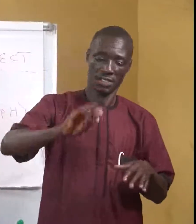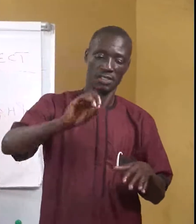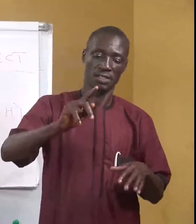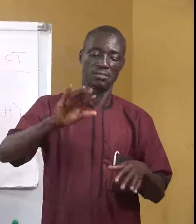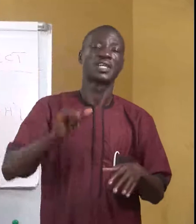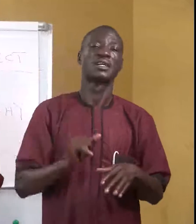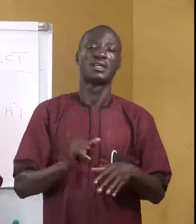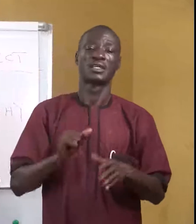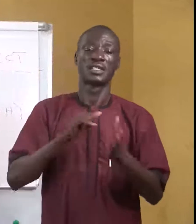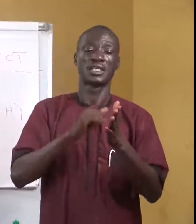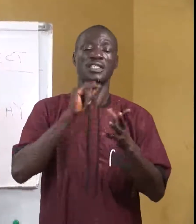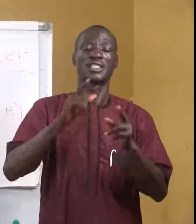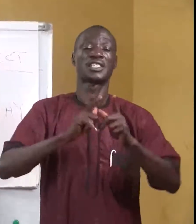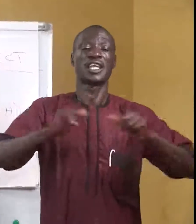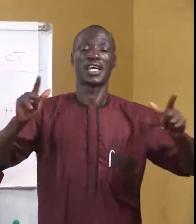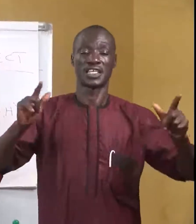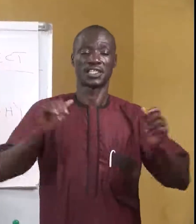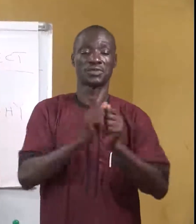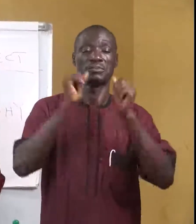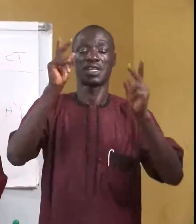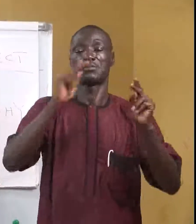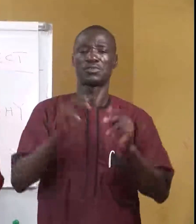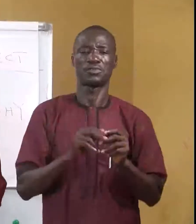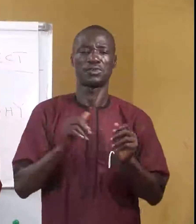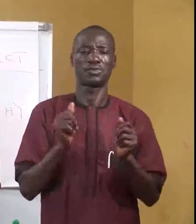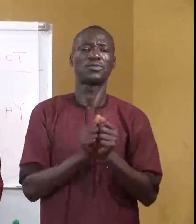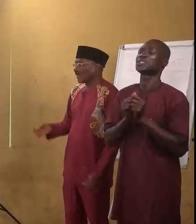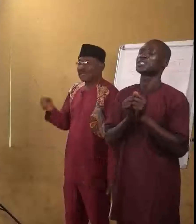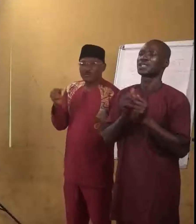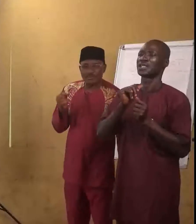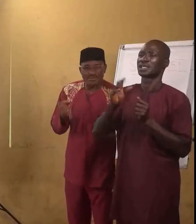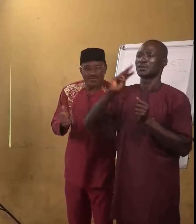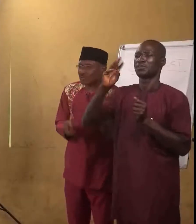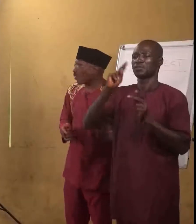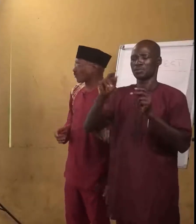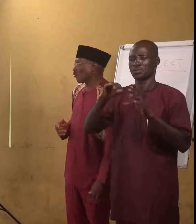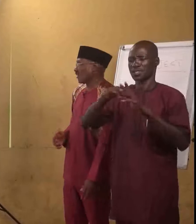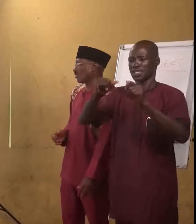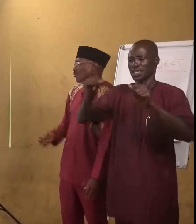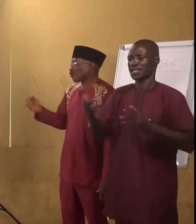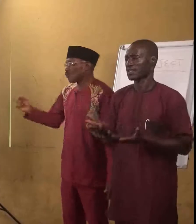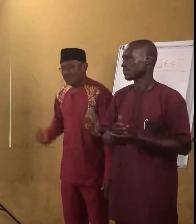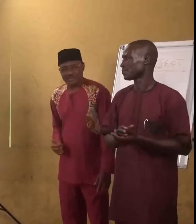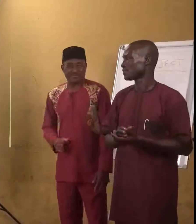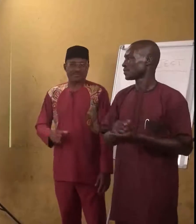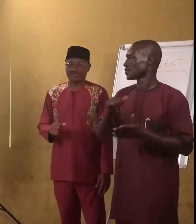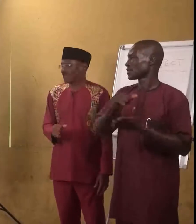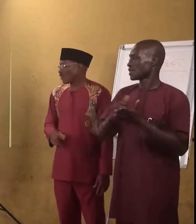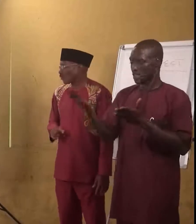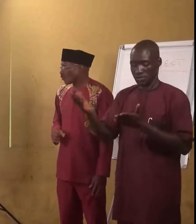many people, with several, up to 1 million people in a particular place. Now, the fourth one could be